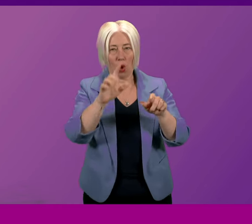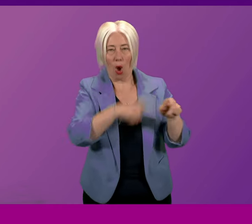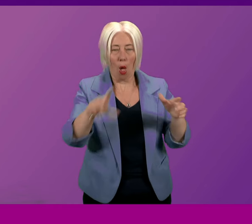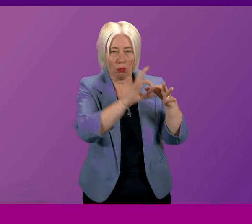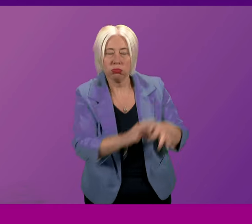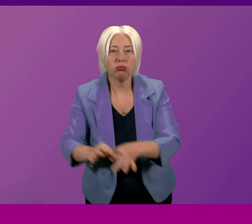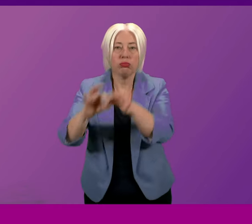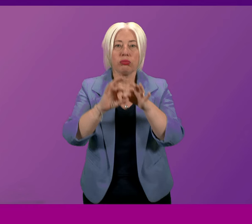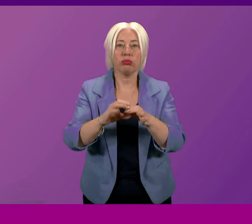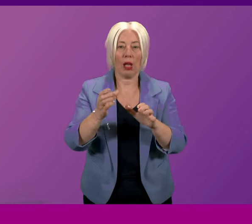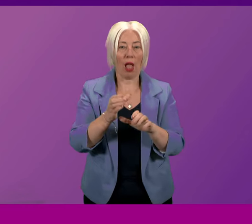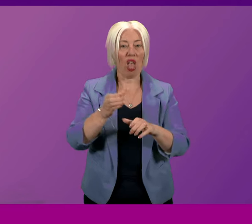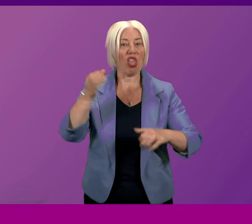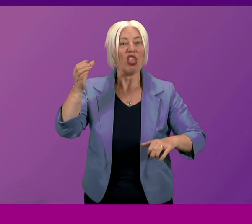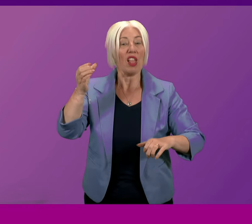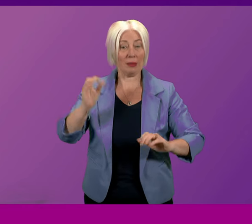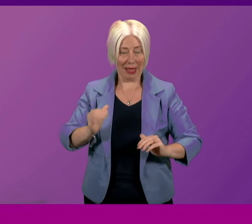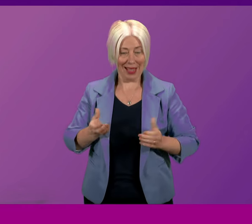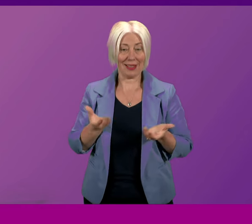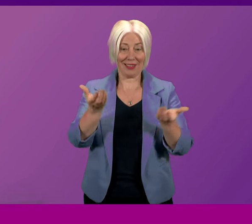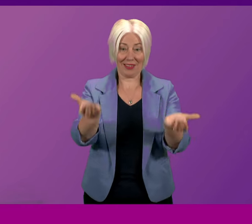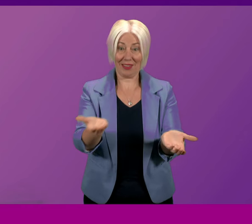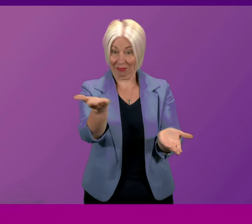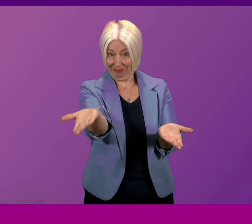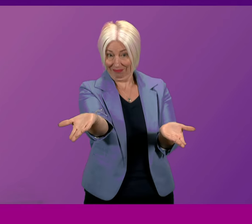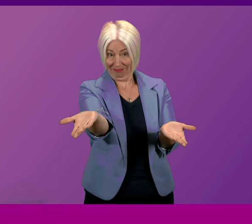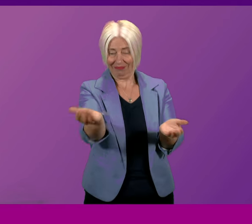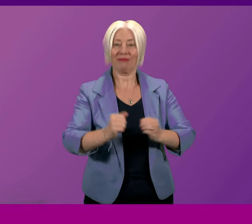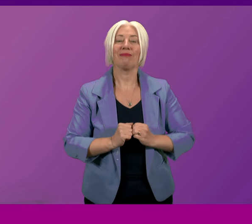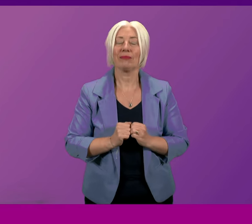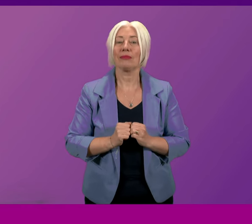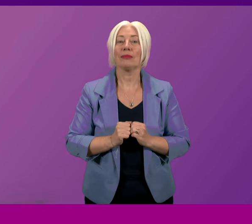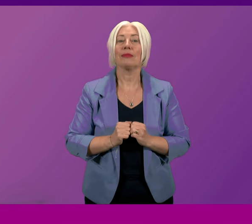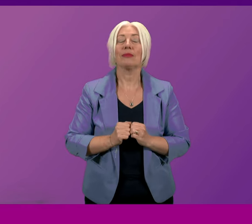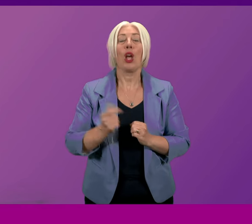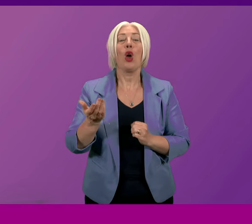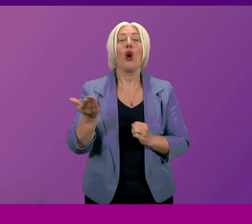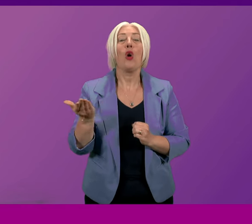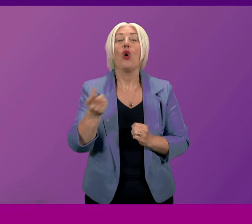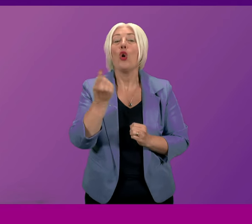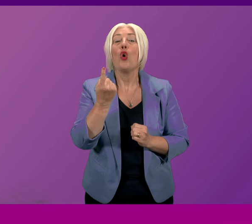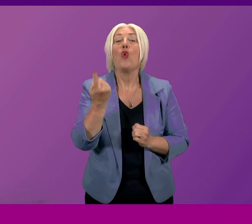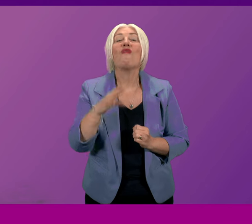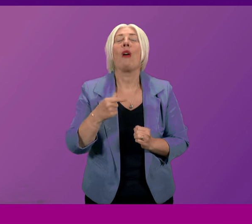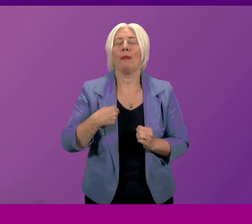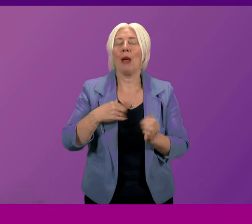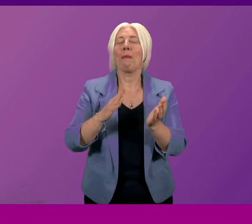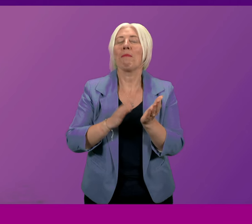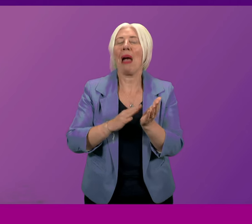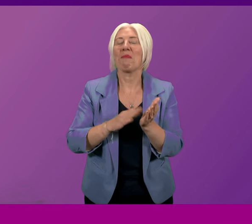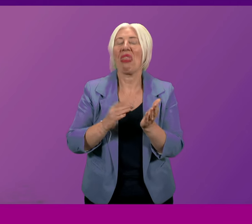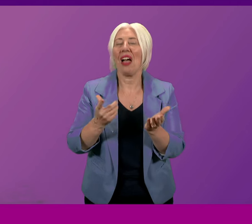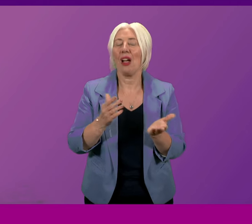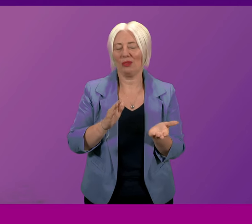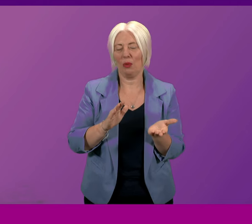The mace, which is placed before us, was a gift from my late mother on that